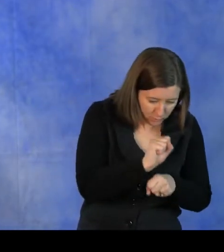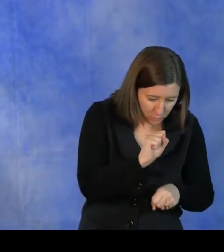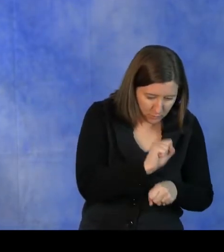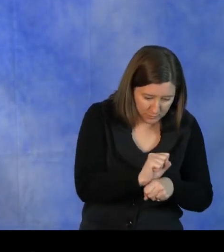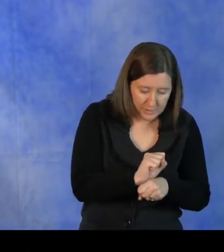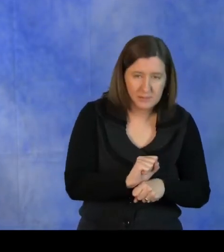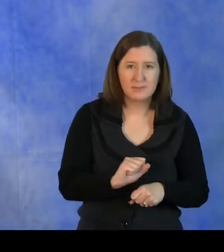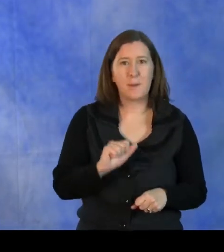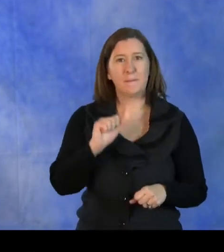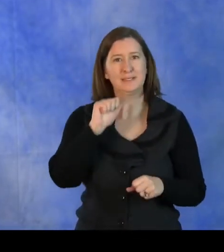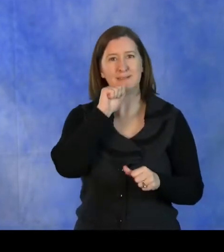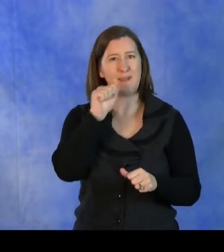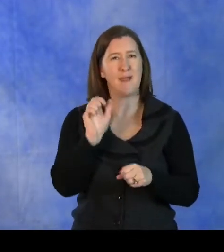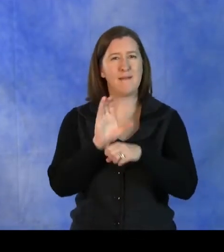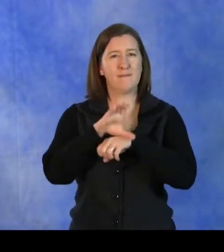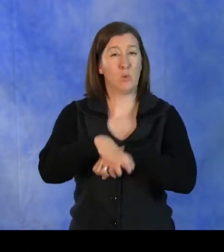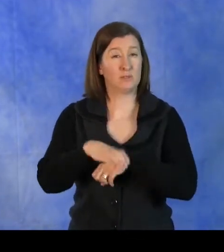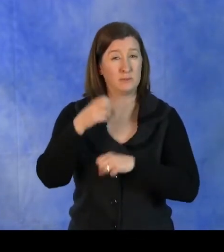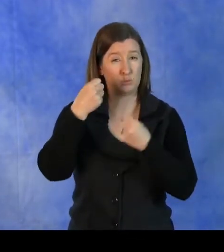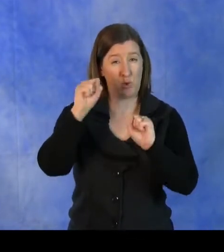and then,